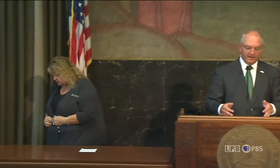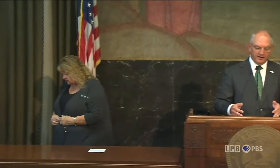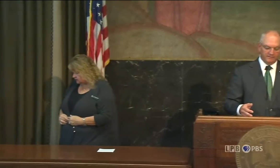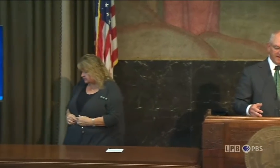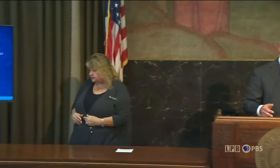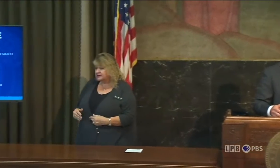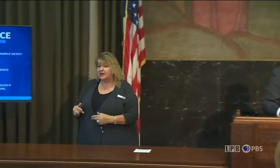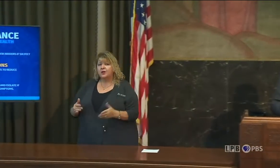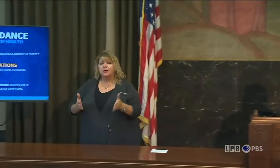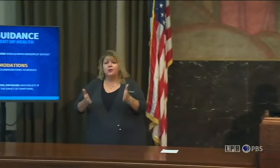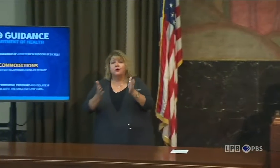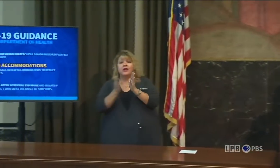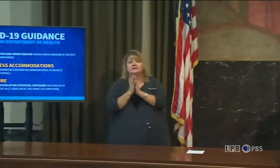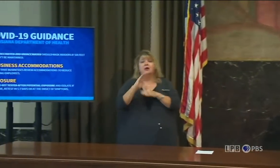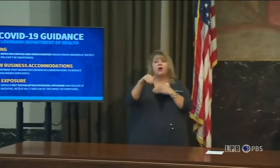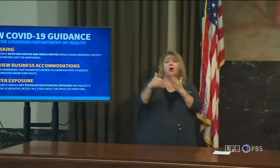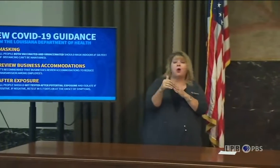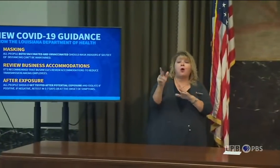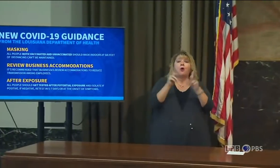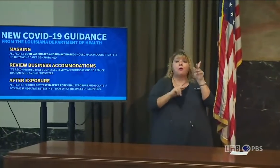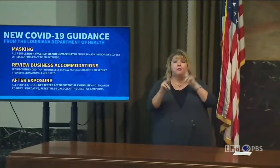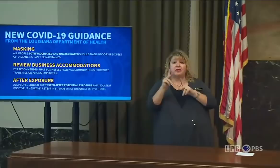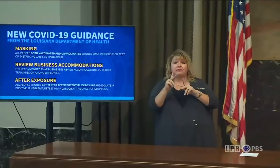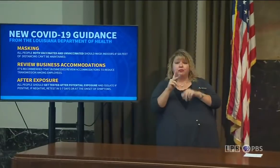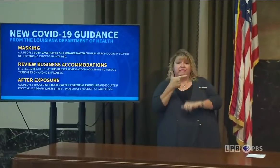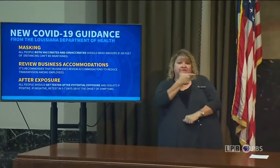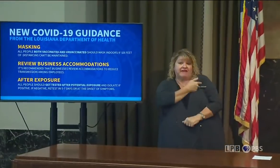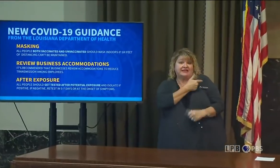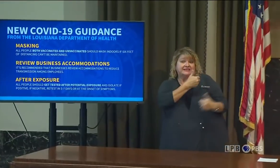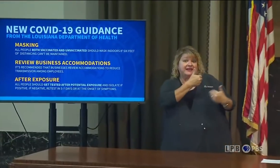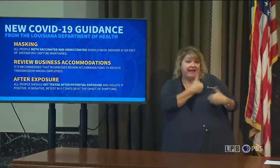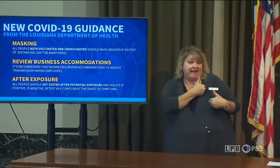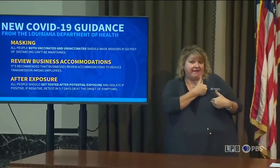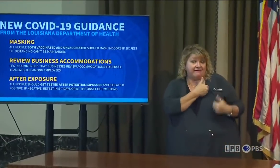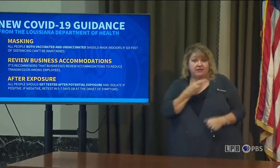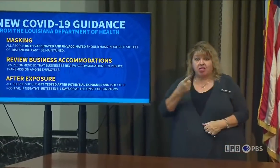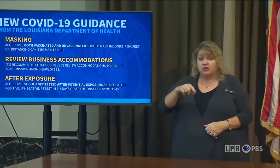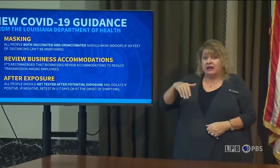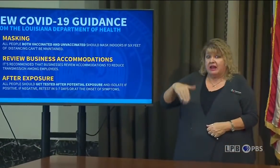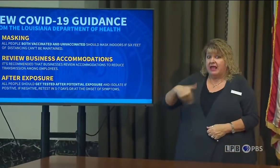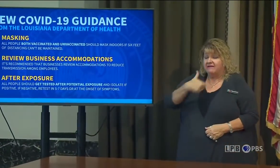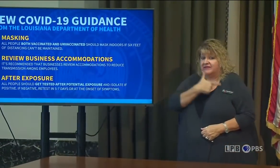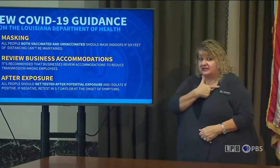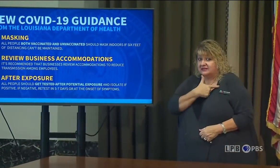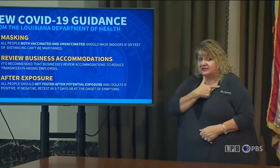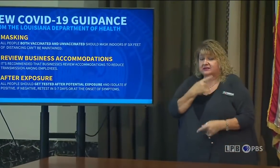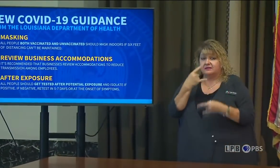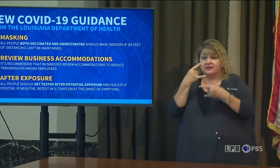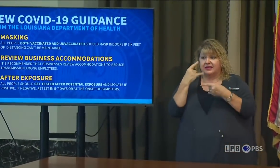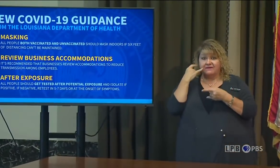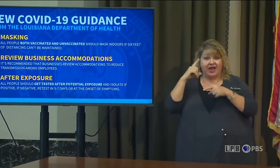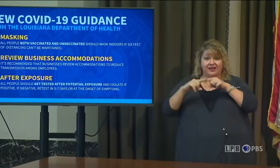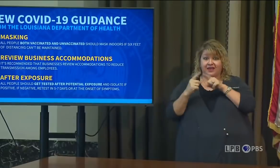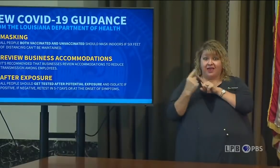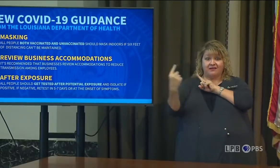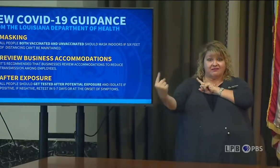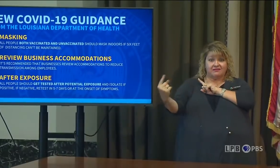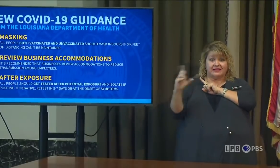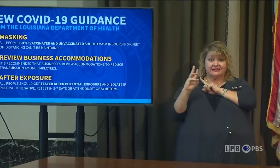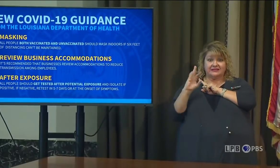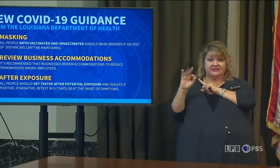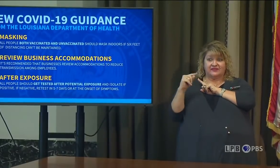vaccinated and unvaccinated, mask while indoors if 6 feet of physical distancing cannot